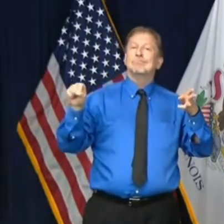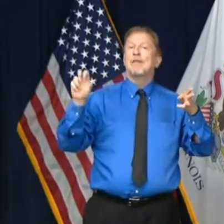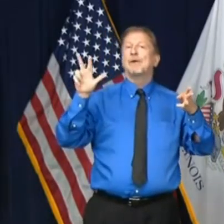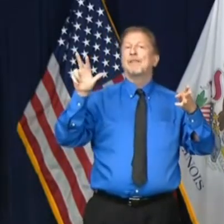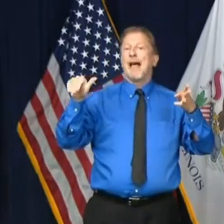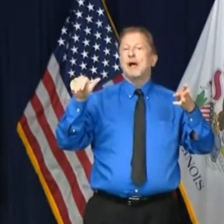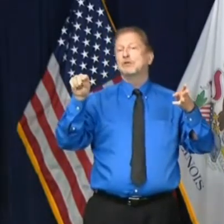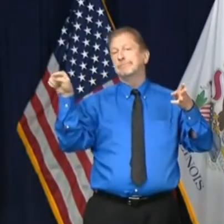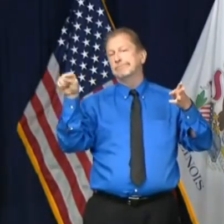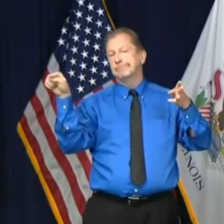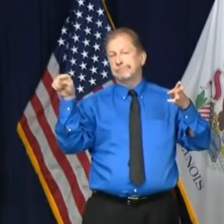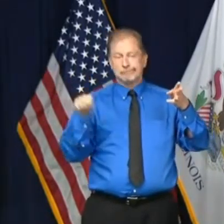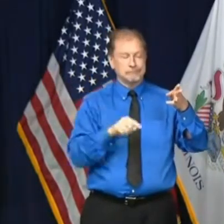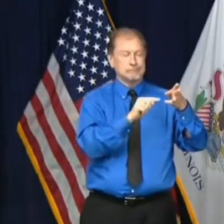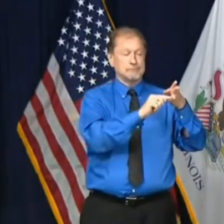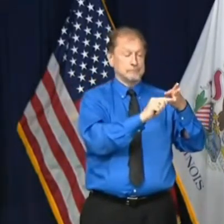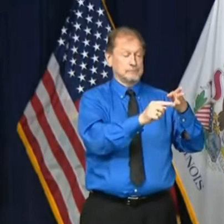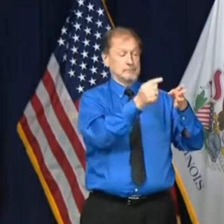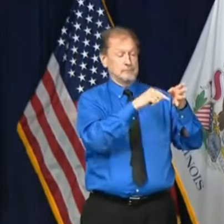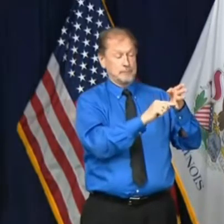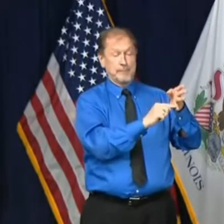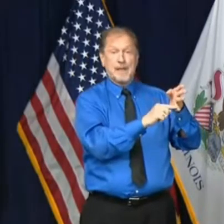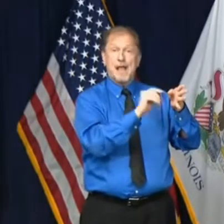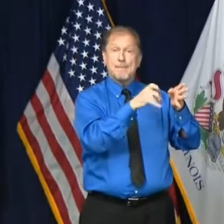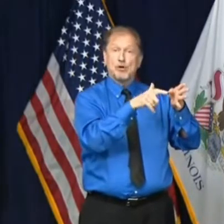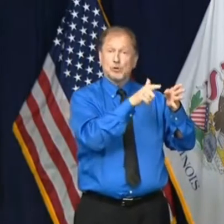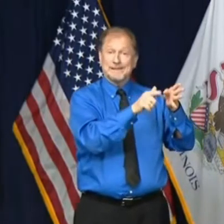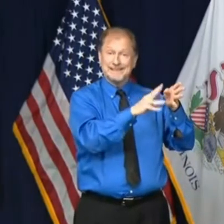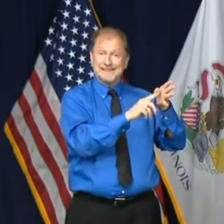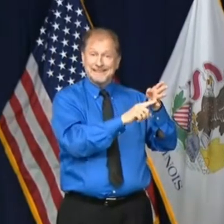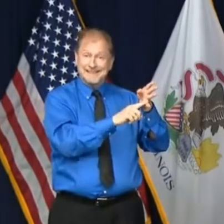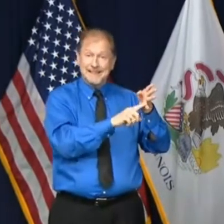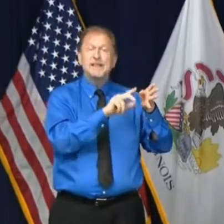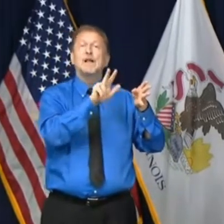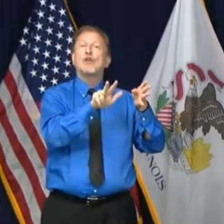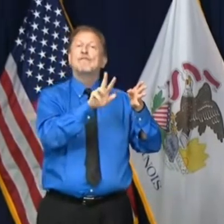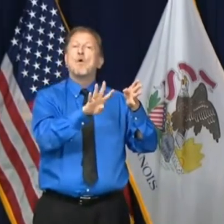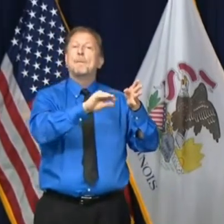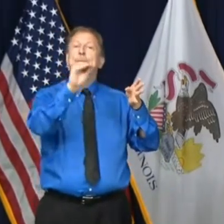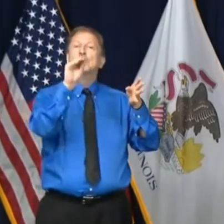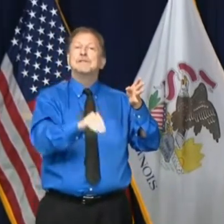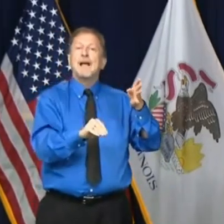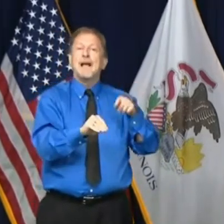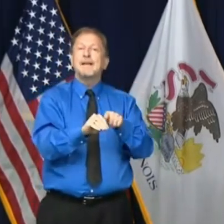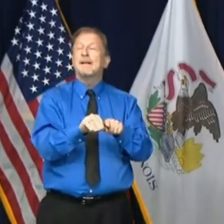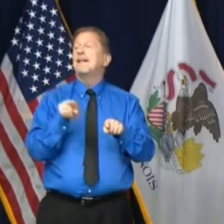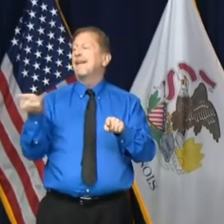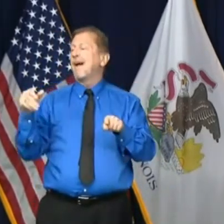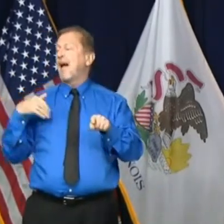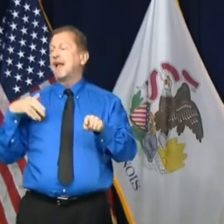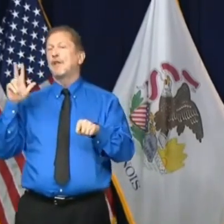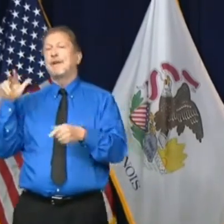3,134 ICU beds. On April 26th, 34% of